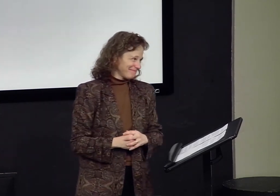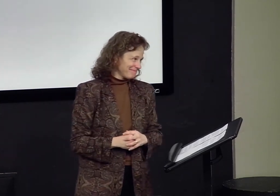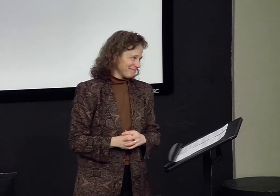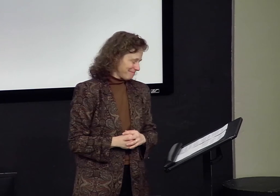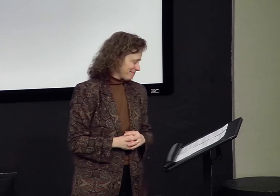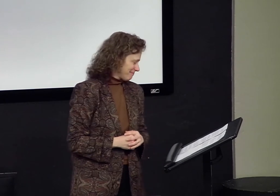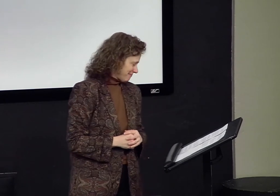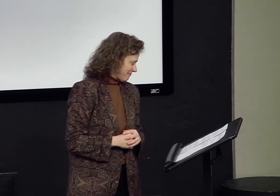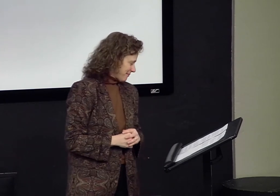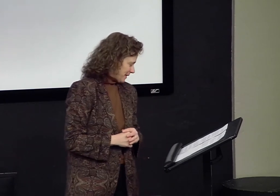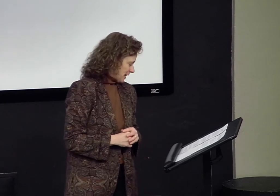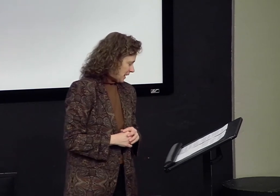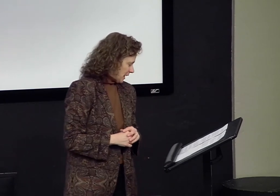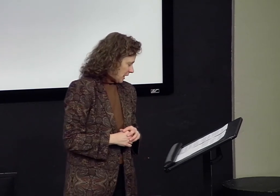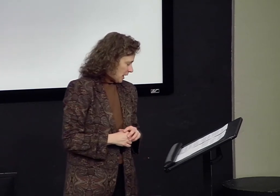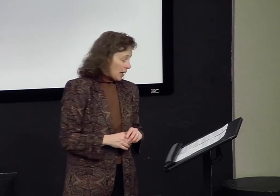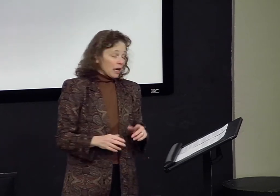here. So thank you for that.